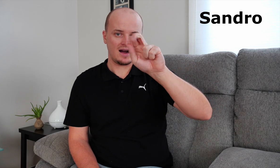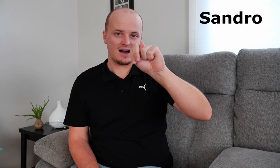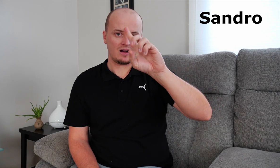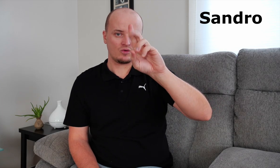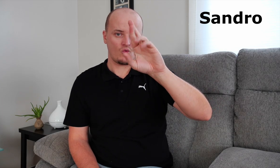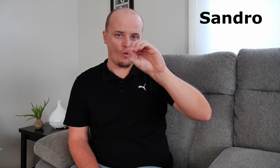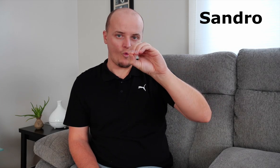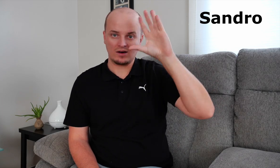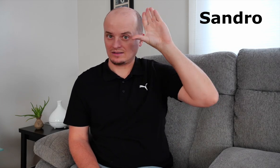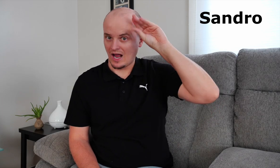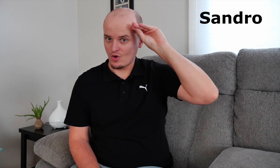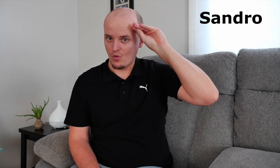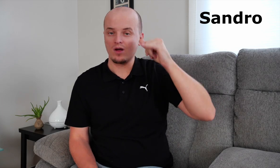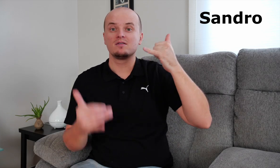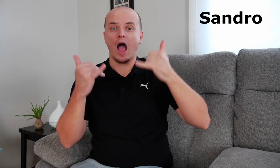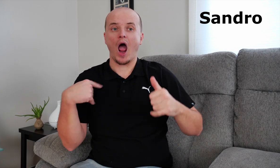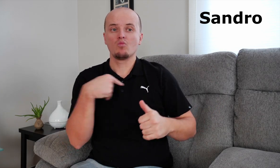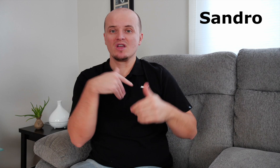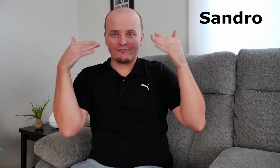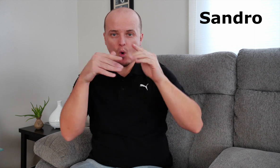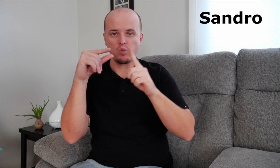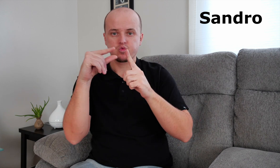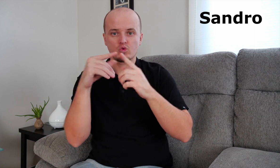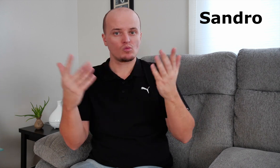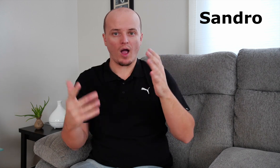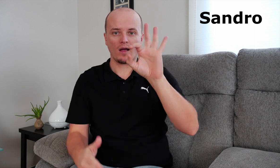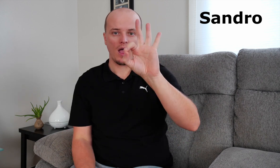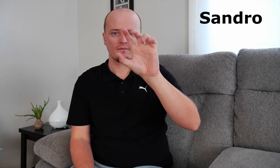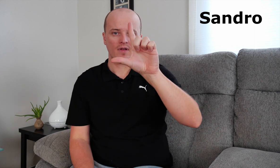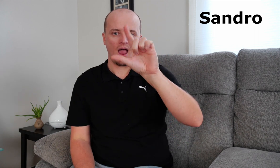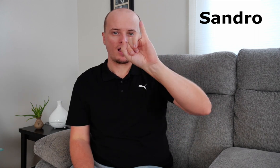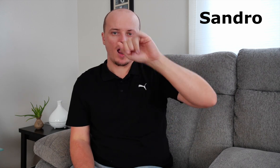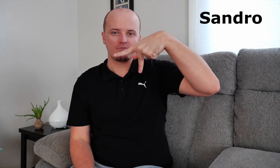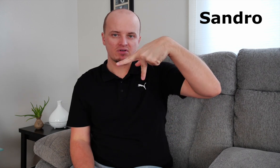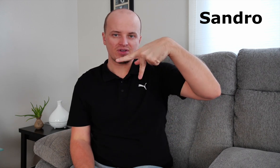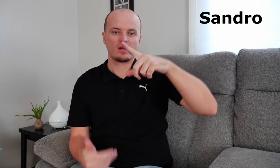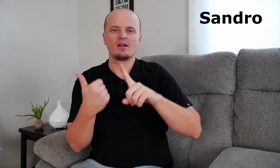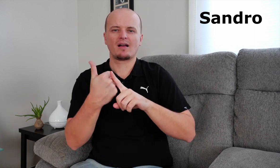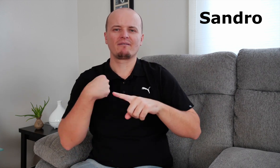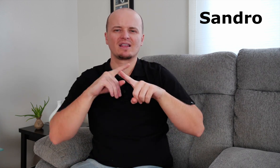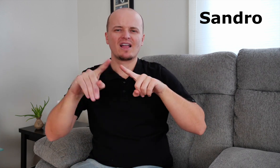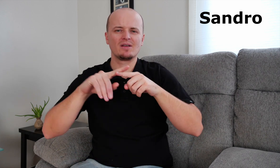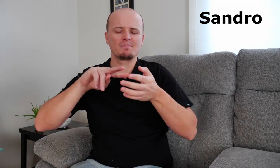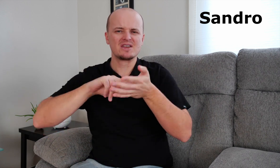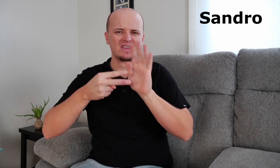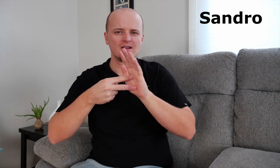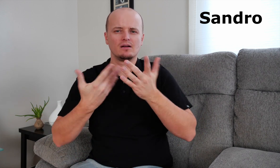Hi, this is Sandro, and this is my name sign. We are focusing today on the word flip, which has different meanings depending